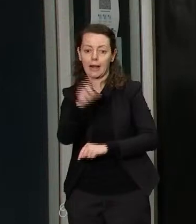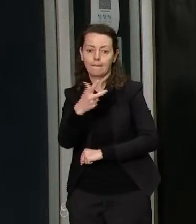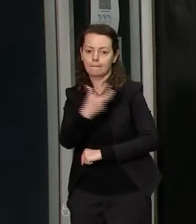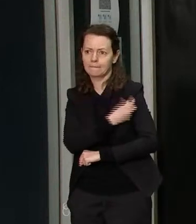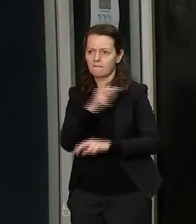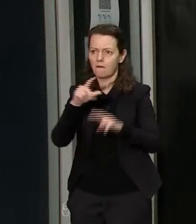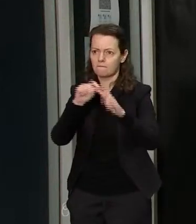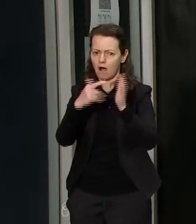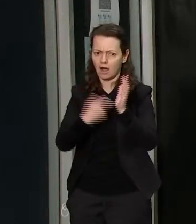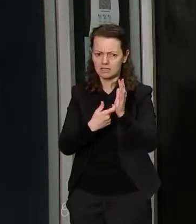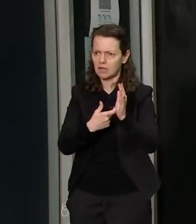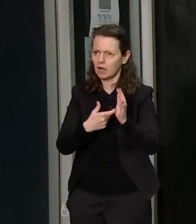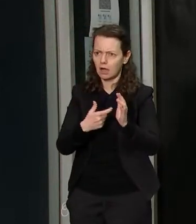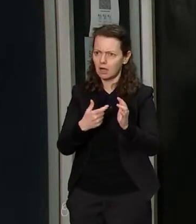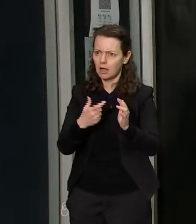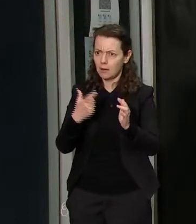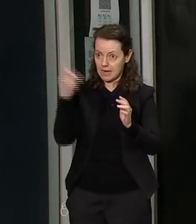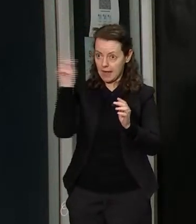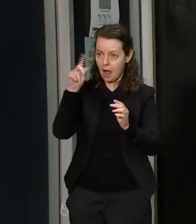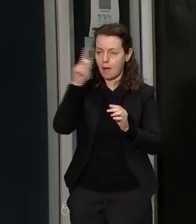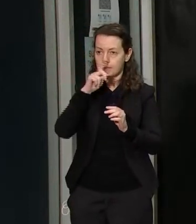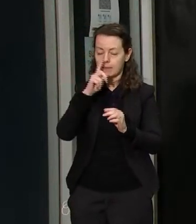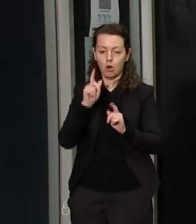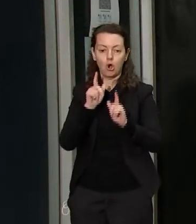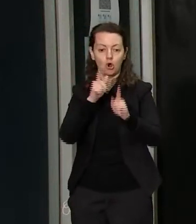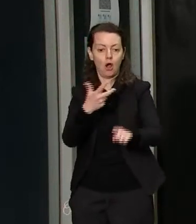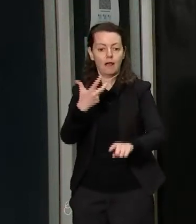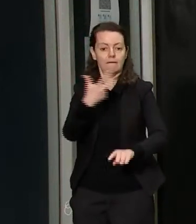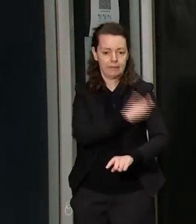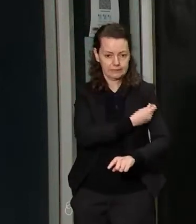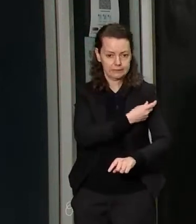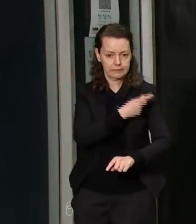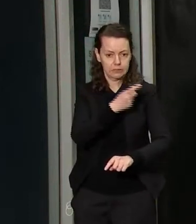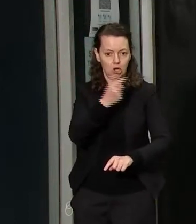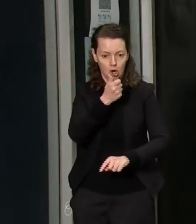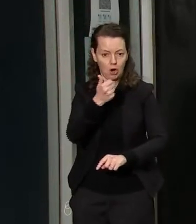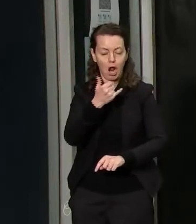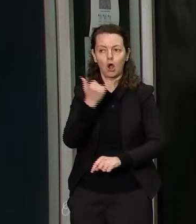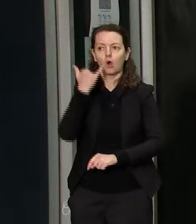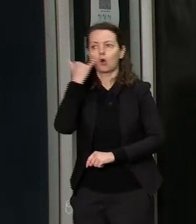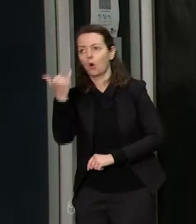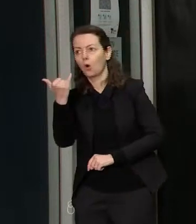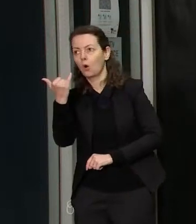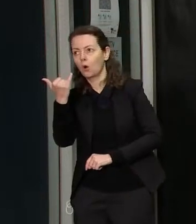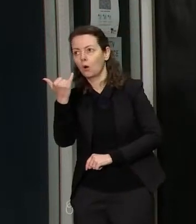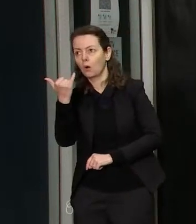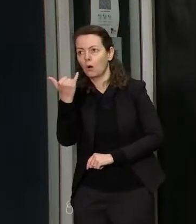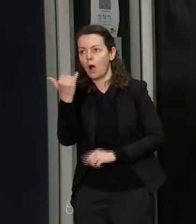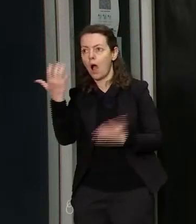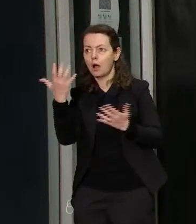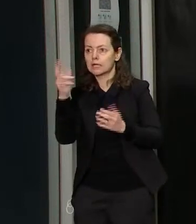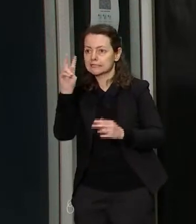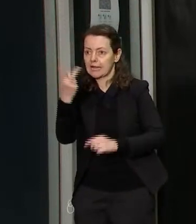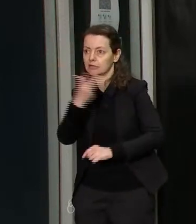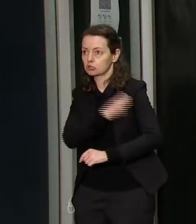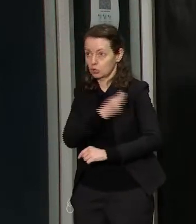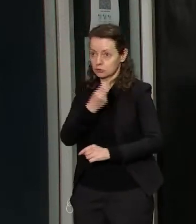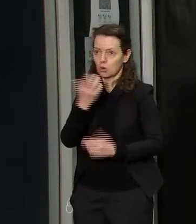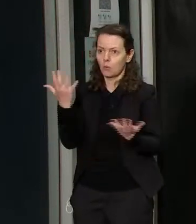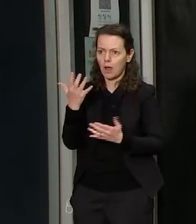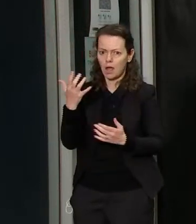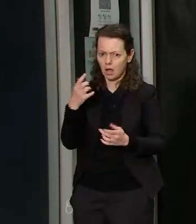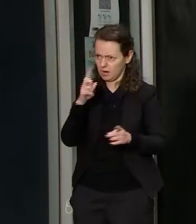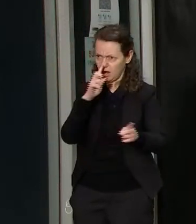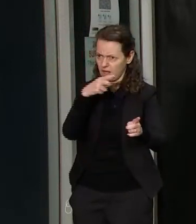scramble around themselves. Look, all I can say is I appreciate people's patience and